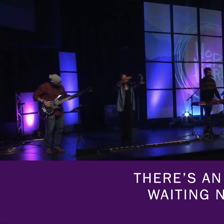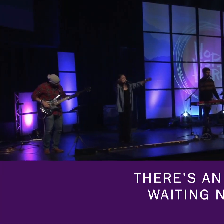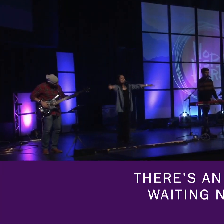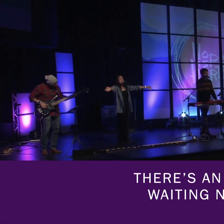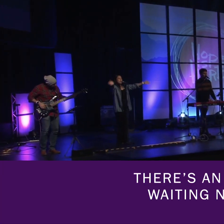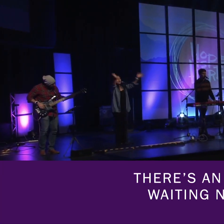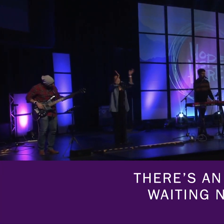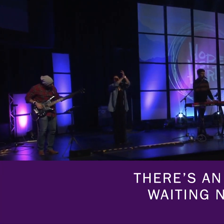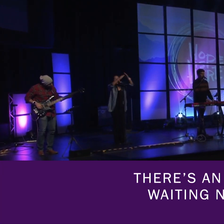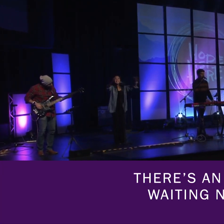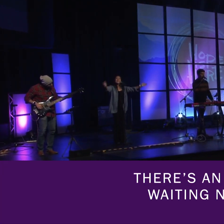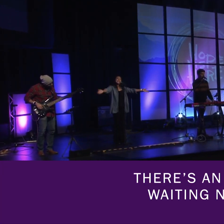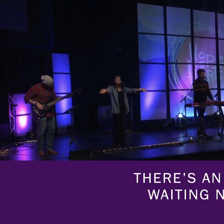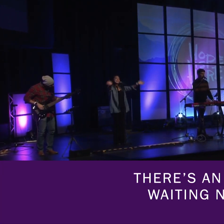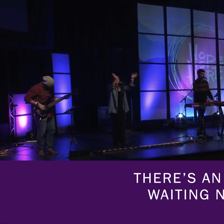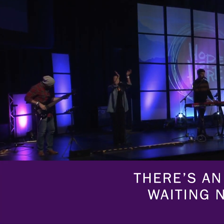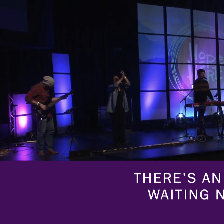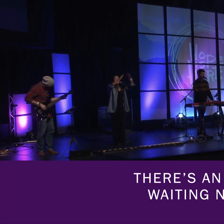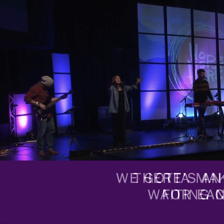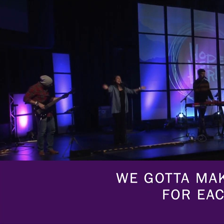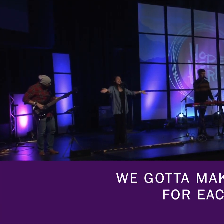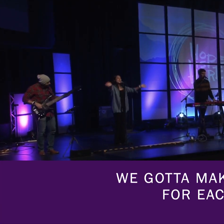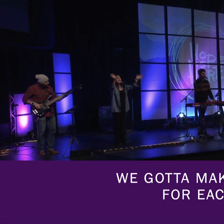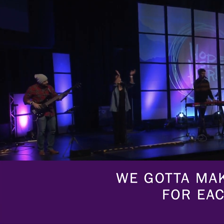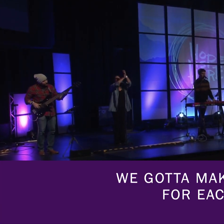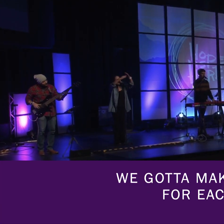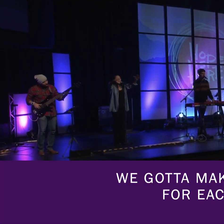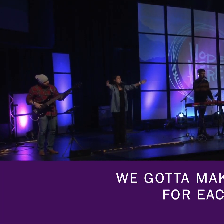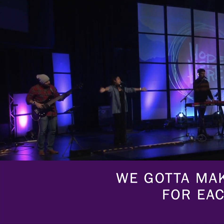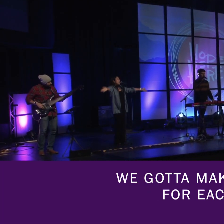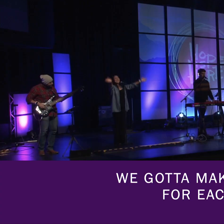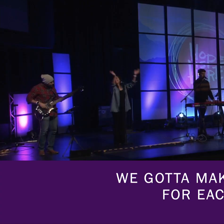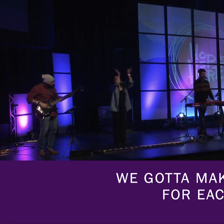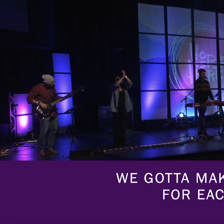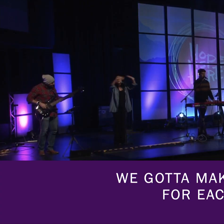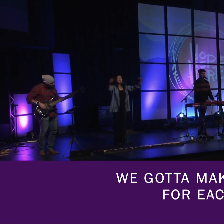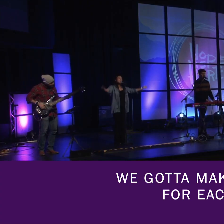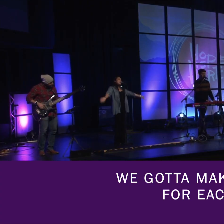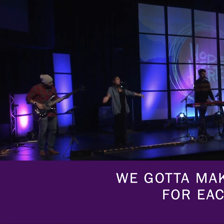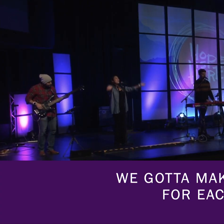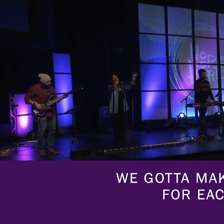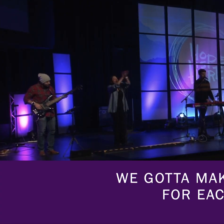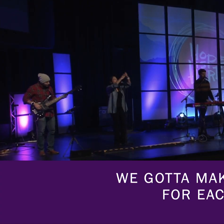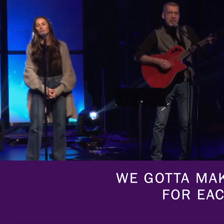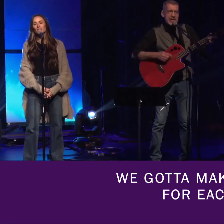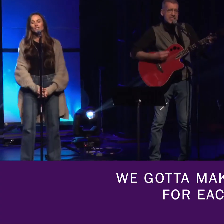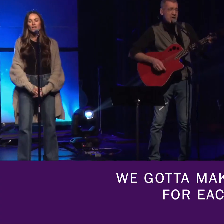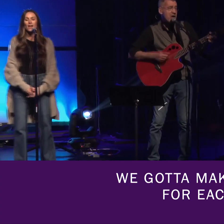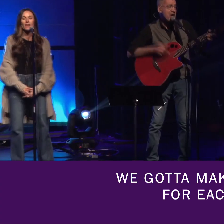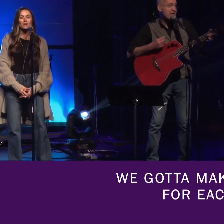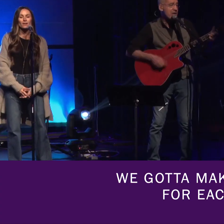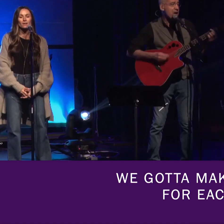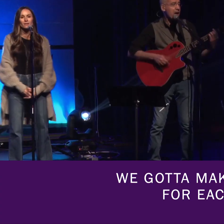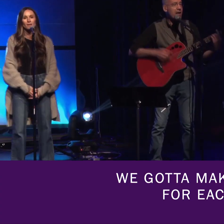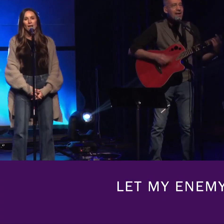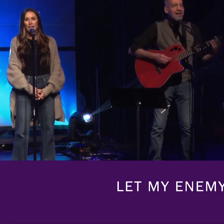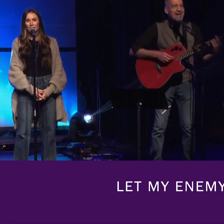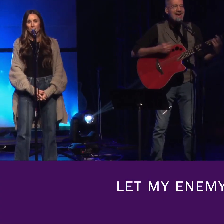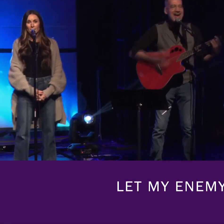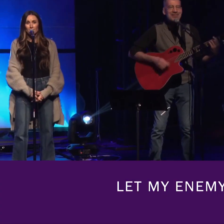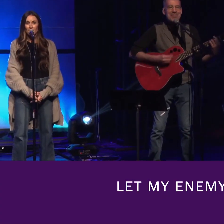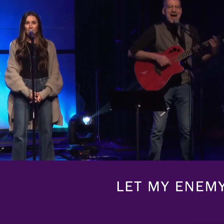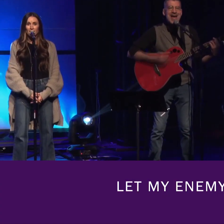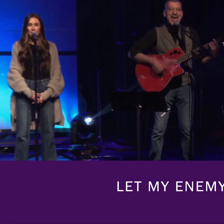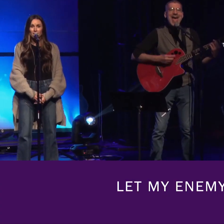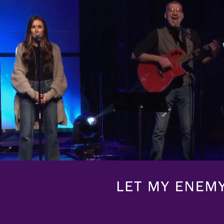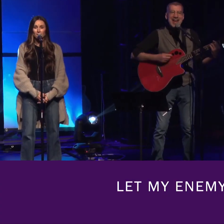empty seat waiting next to me. We gotta make some room for each other.